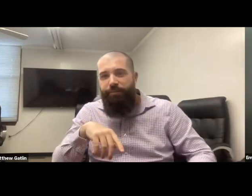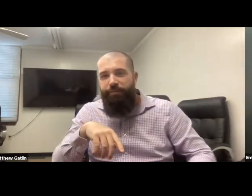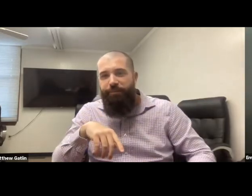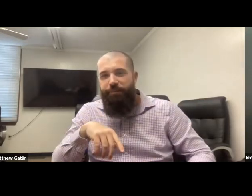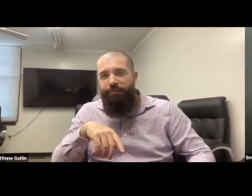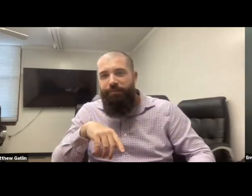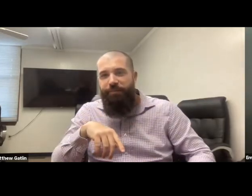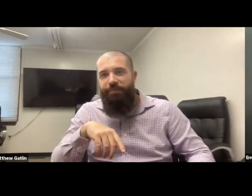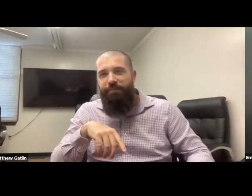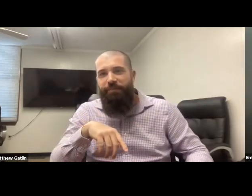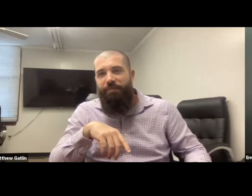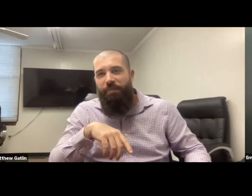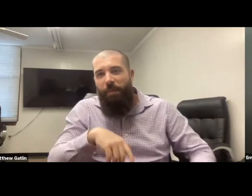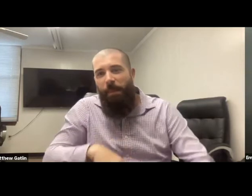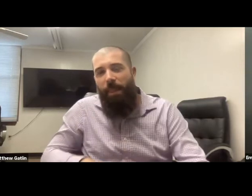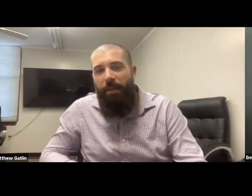chat.